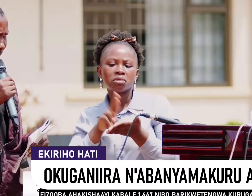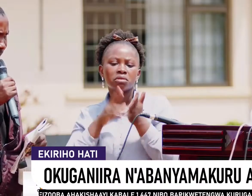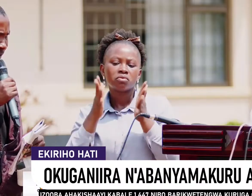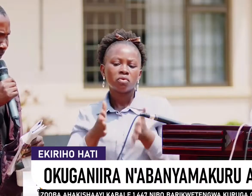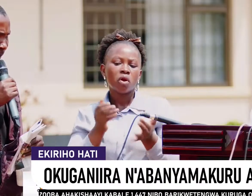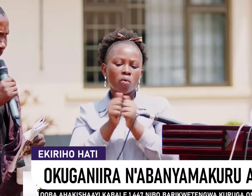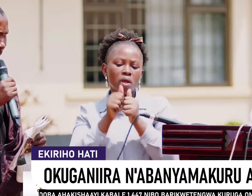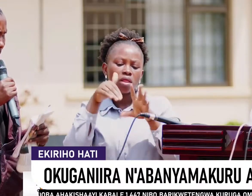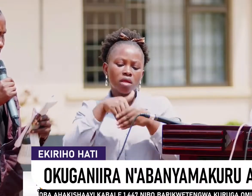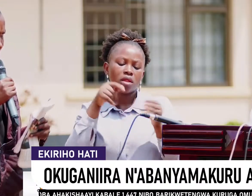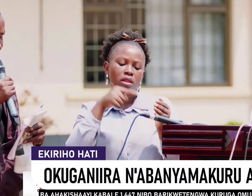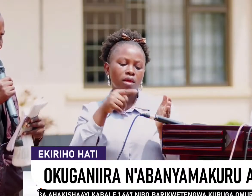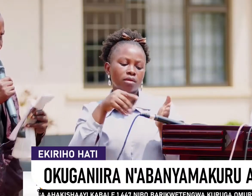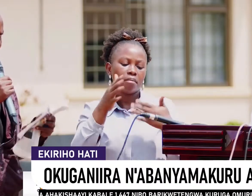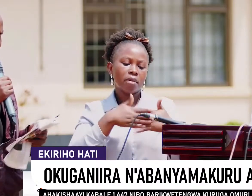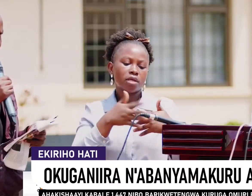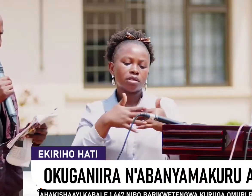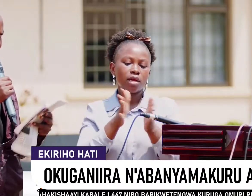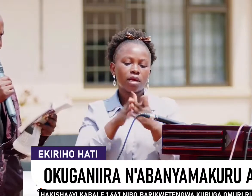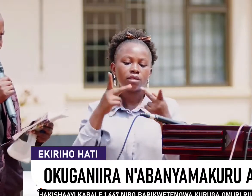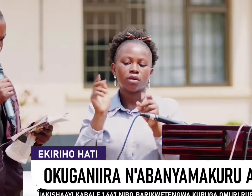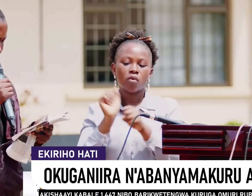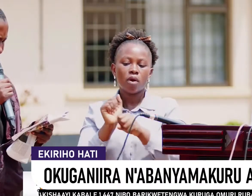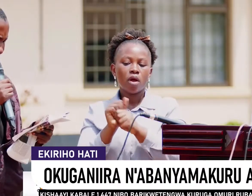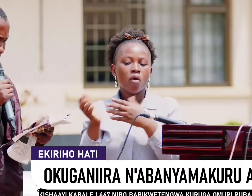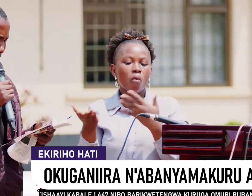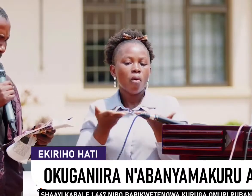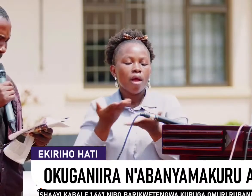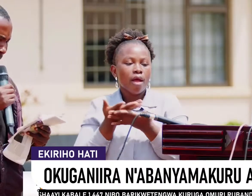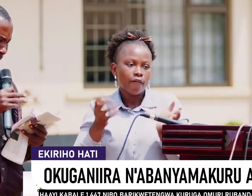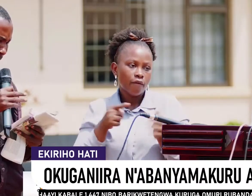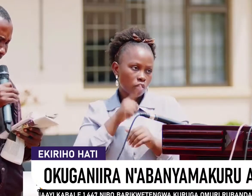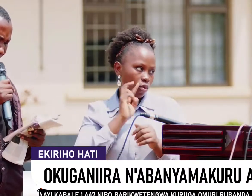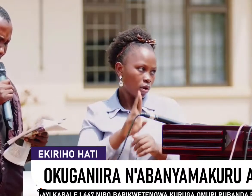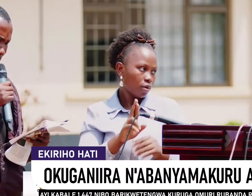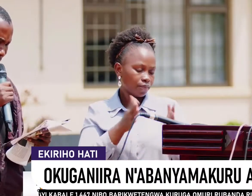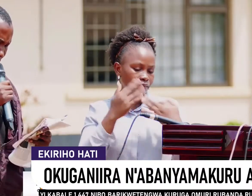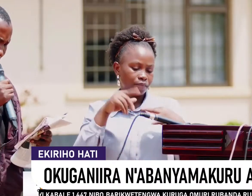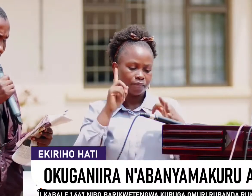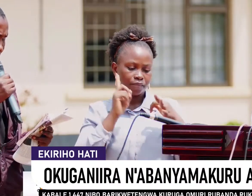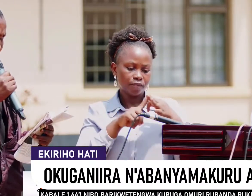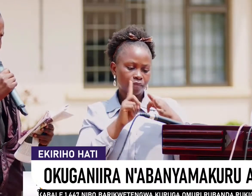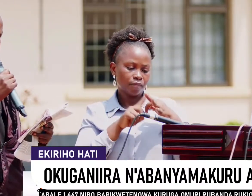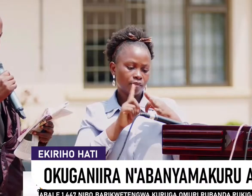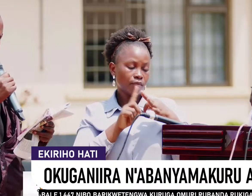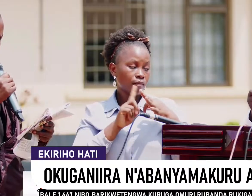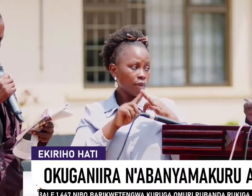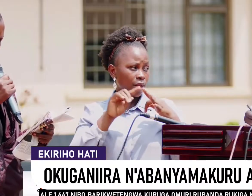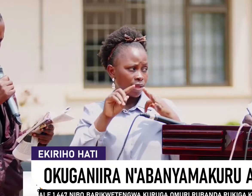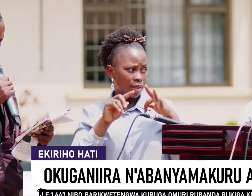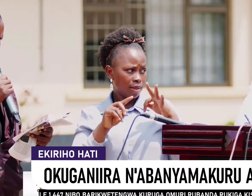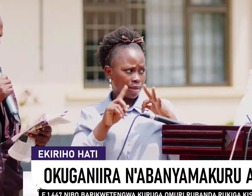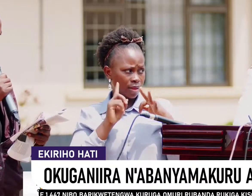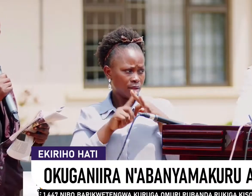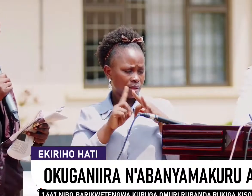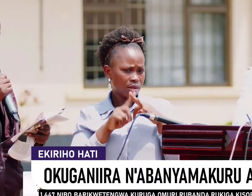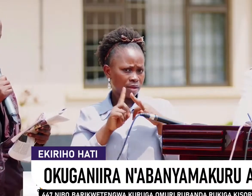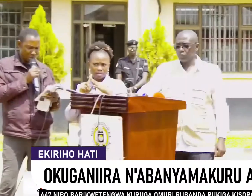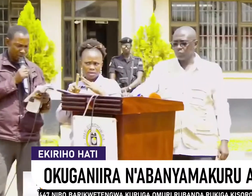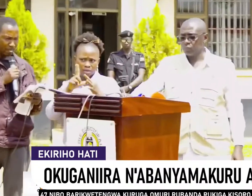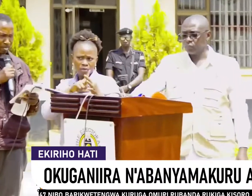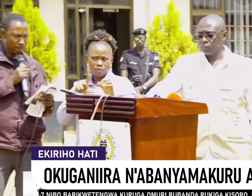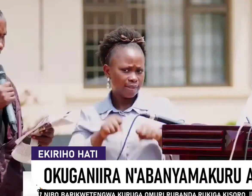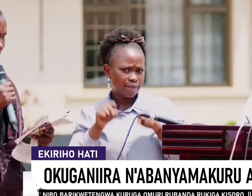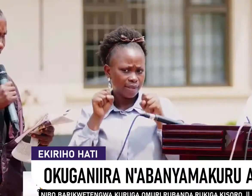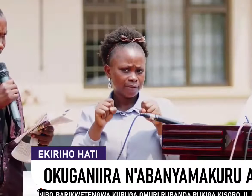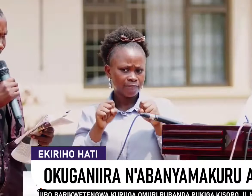that machine and start working whenever you want? The third question, Lord